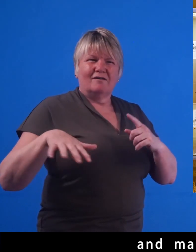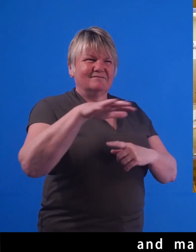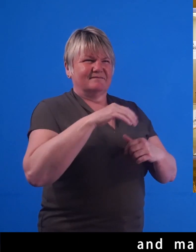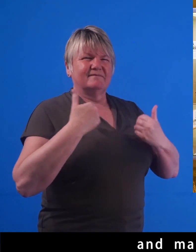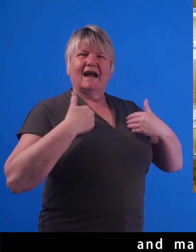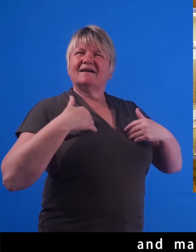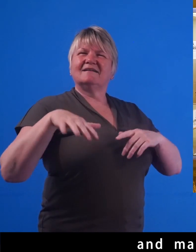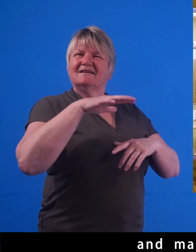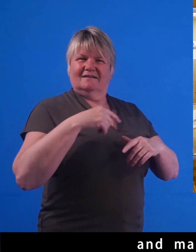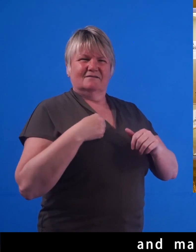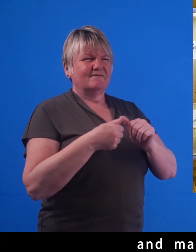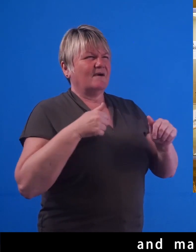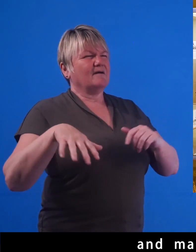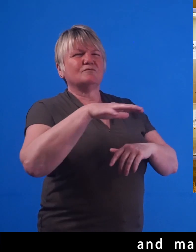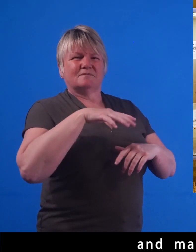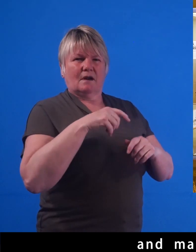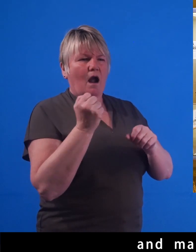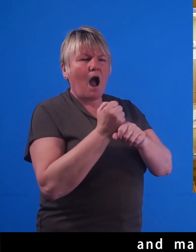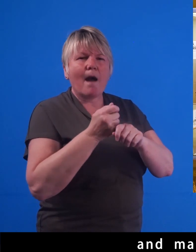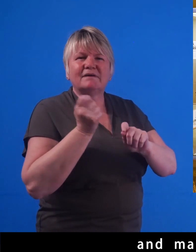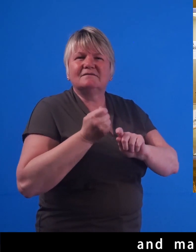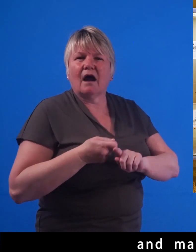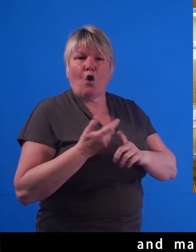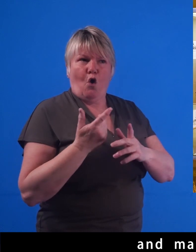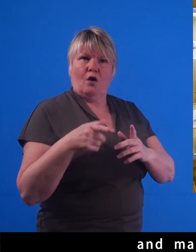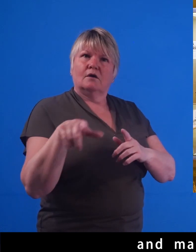estate carpenters or talented relatives.